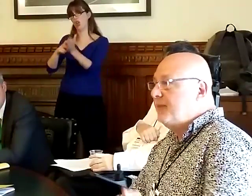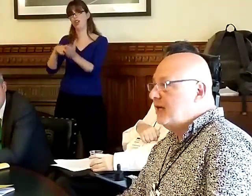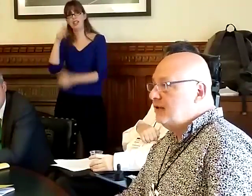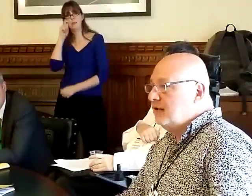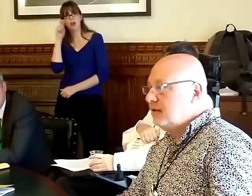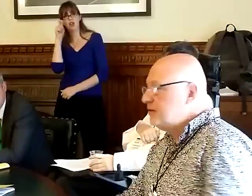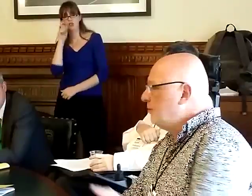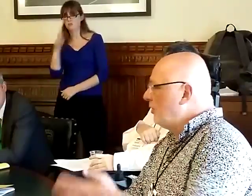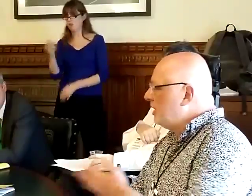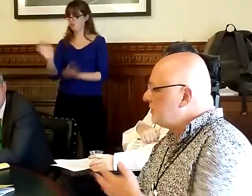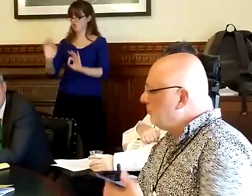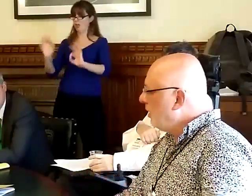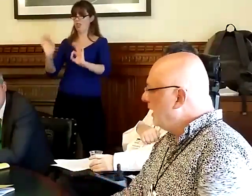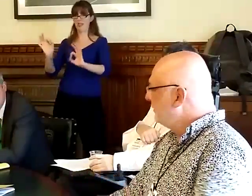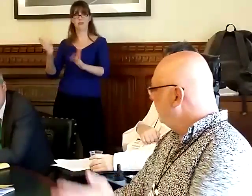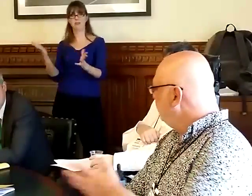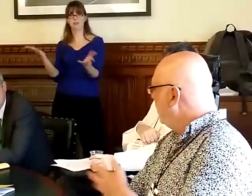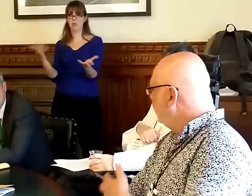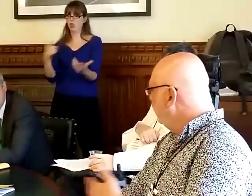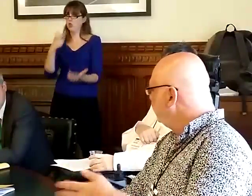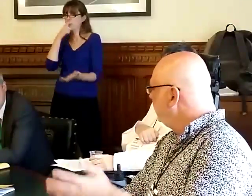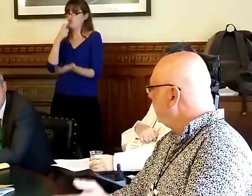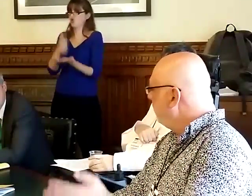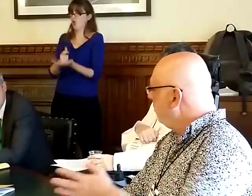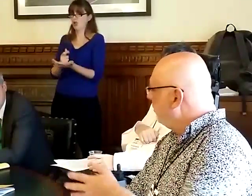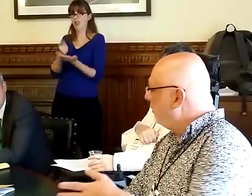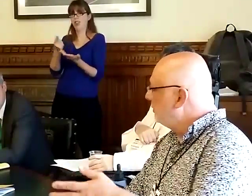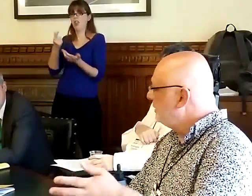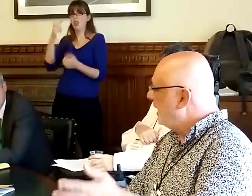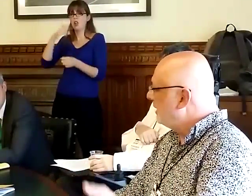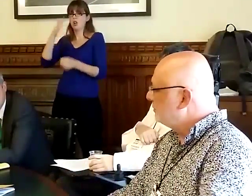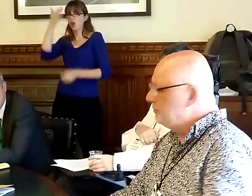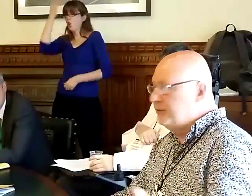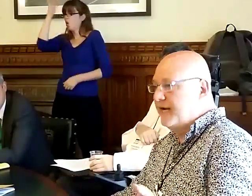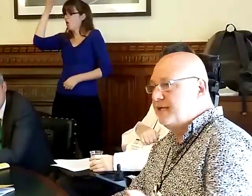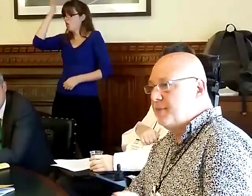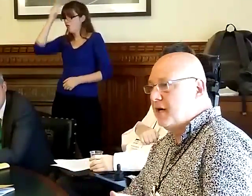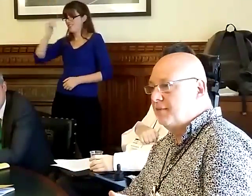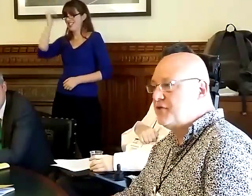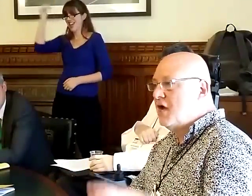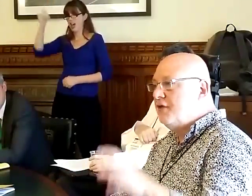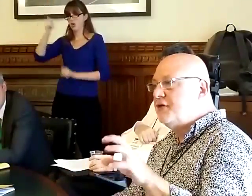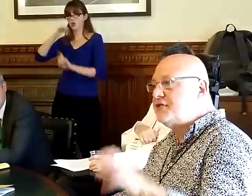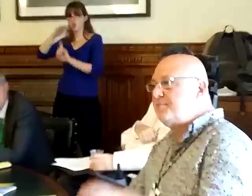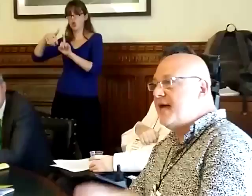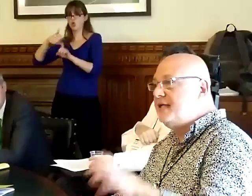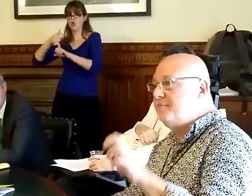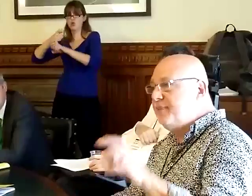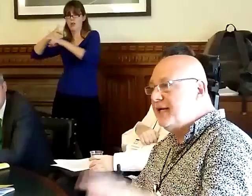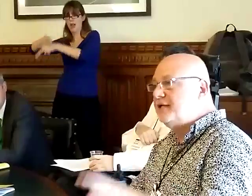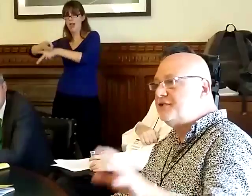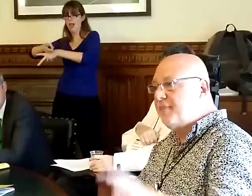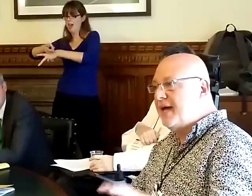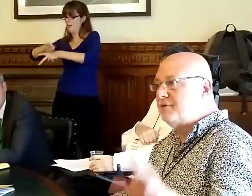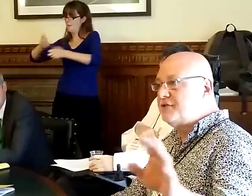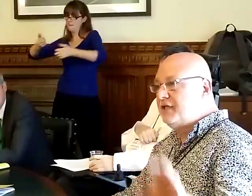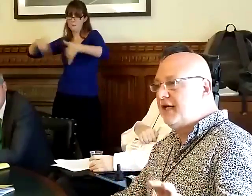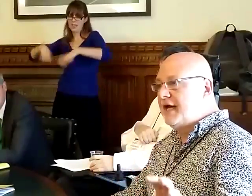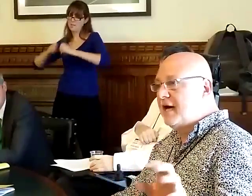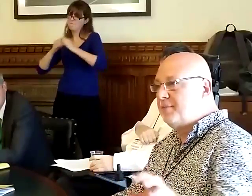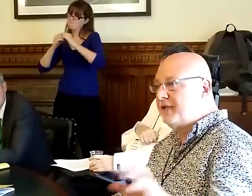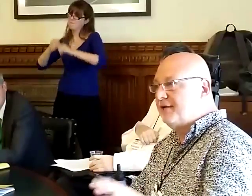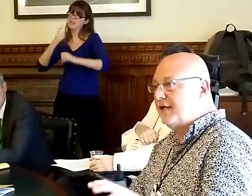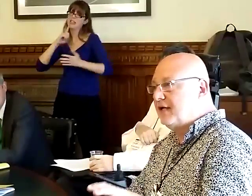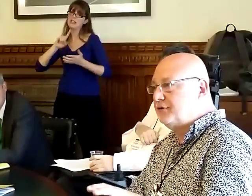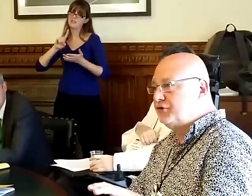in there. But surprise, surprise, these bodies, these local authority adult social care departments that spend billions of pounds